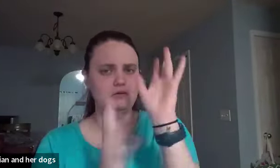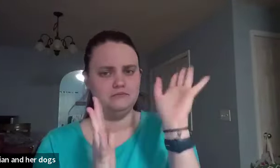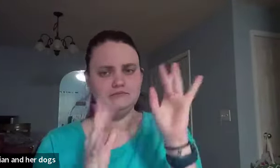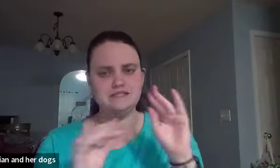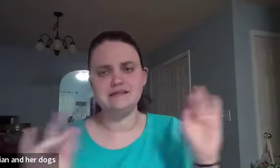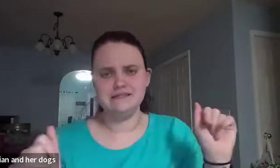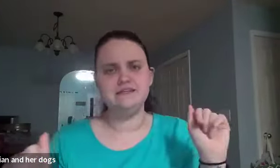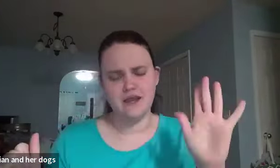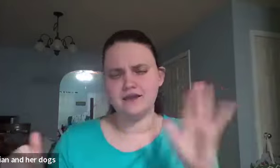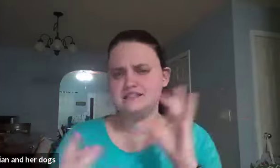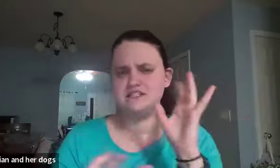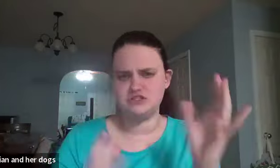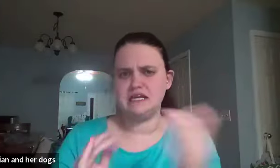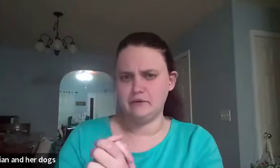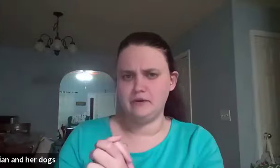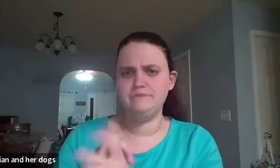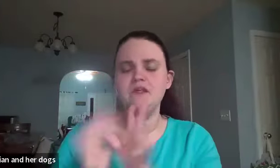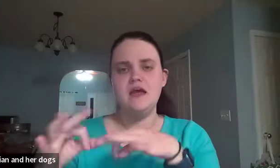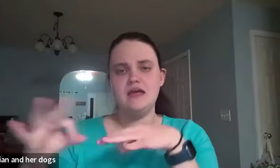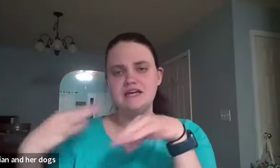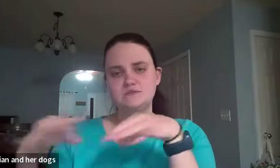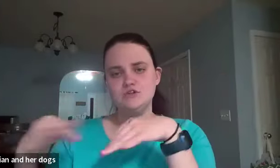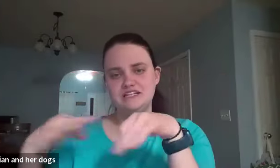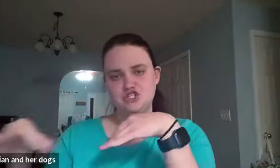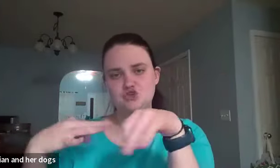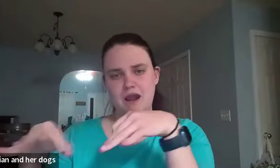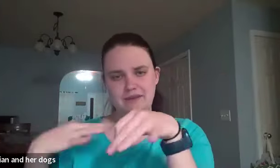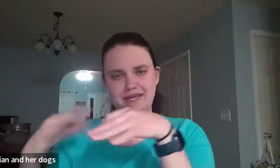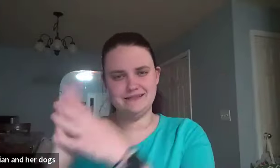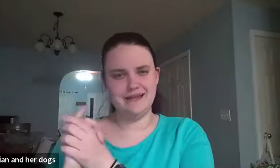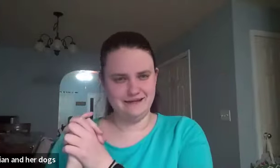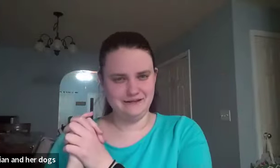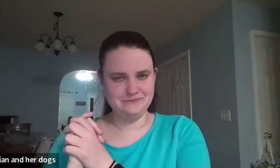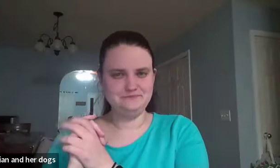little dicey. Yeah, it gets interesting. Okay. That's more like describing it kind of deal.